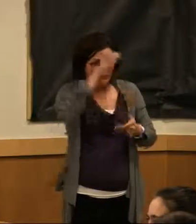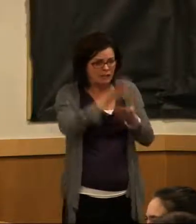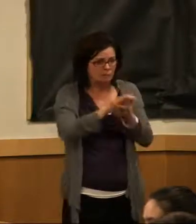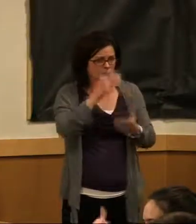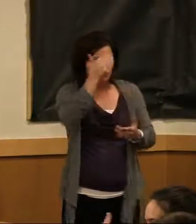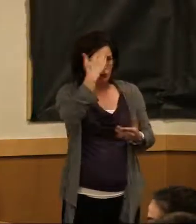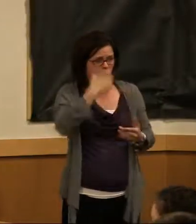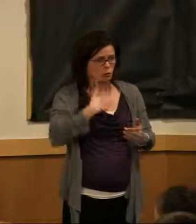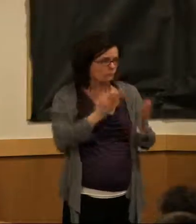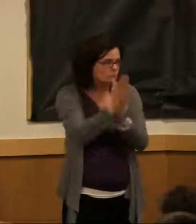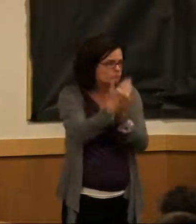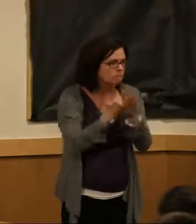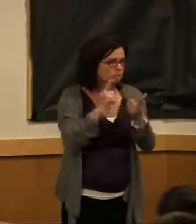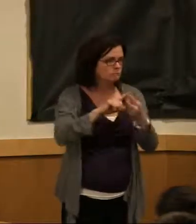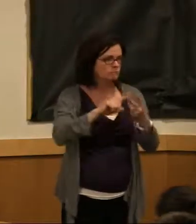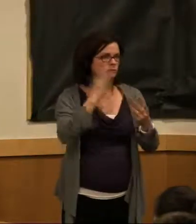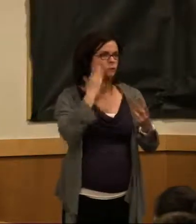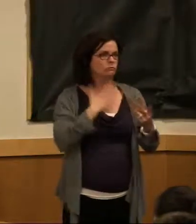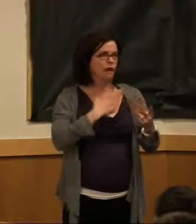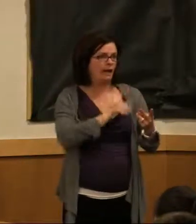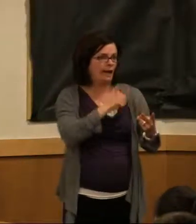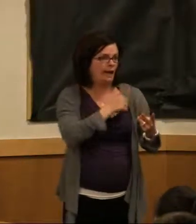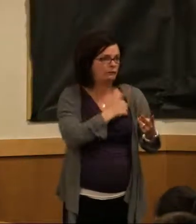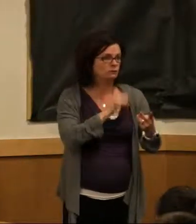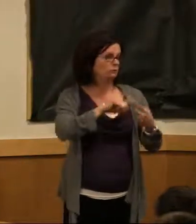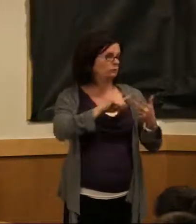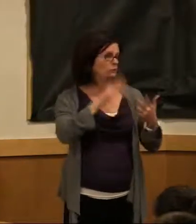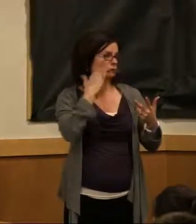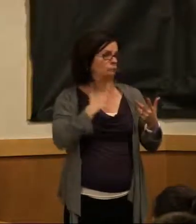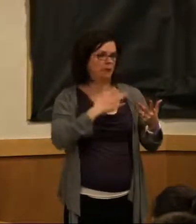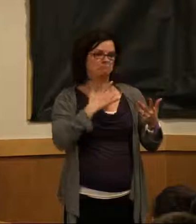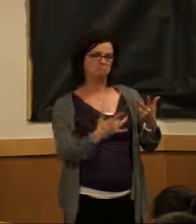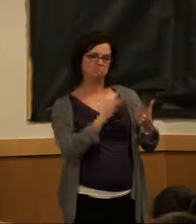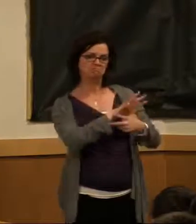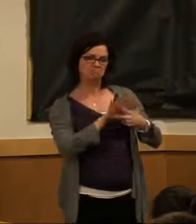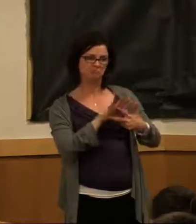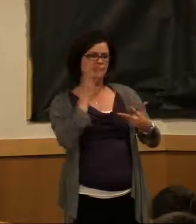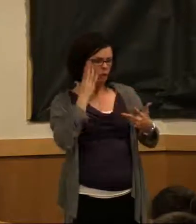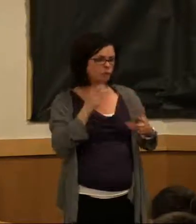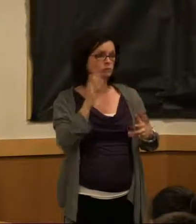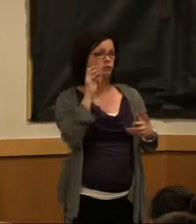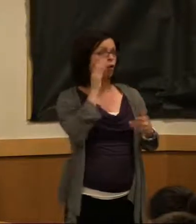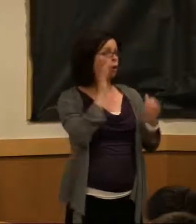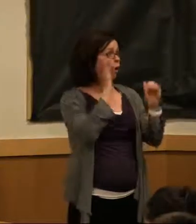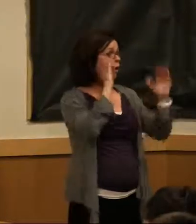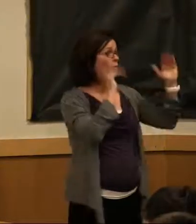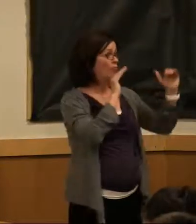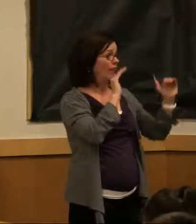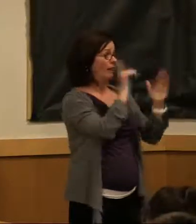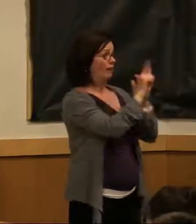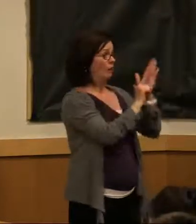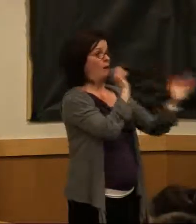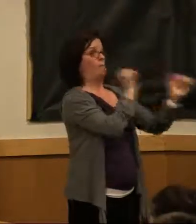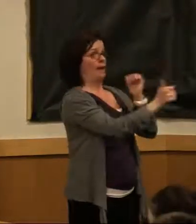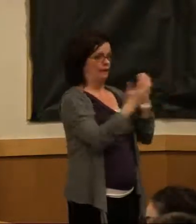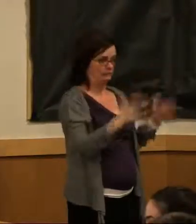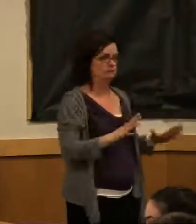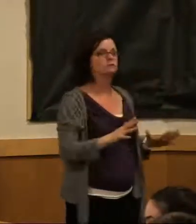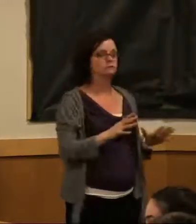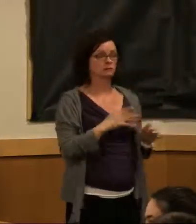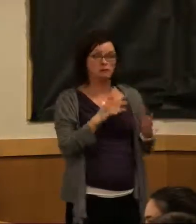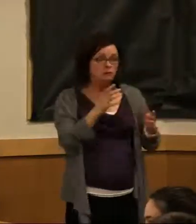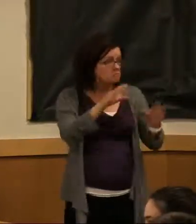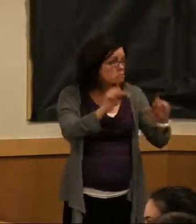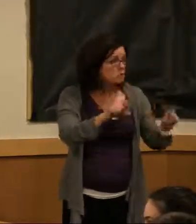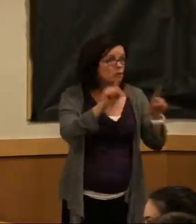knows my attitude. He knows my quirks. So we're hoping that passes. And just know that you can go to